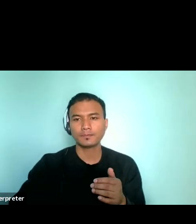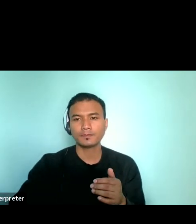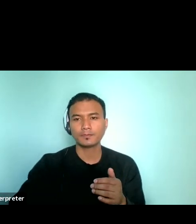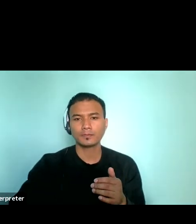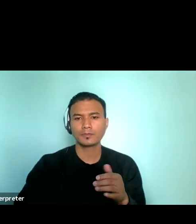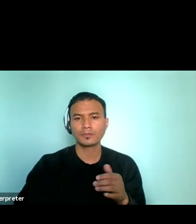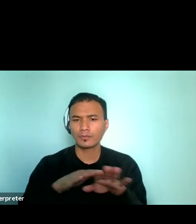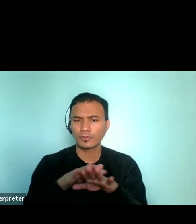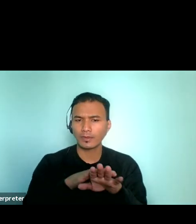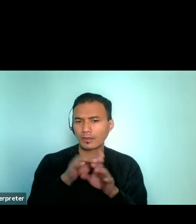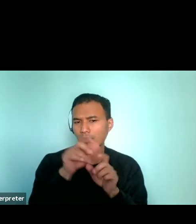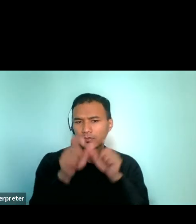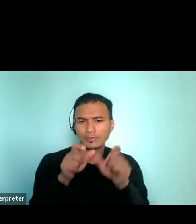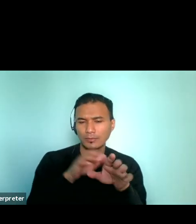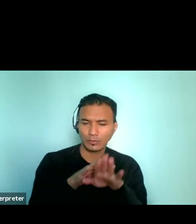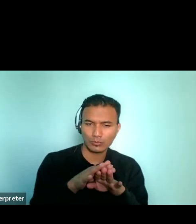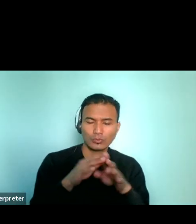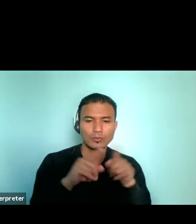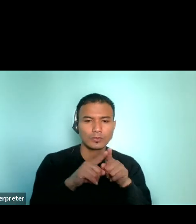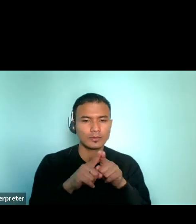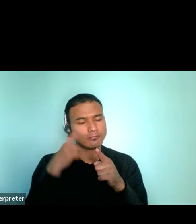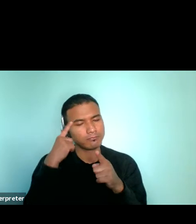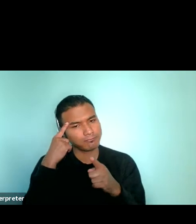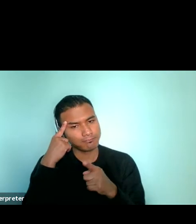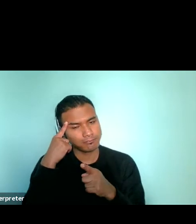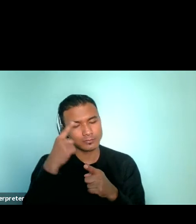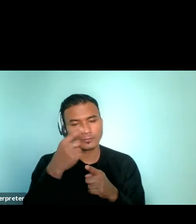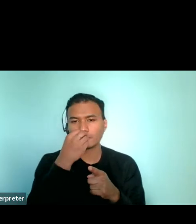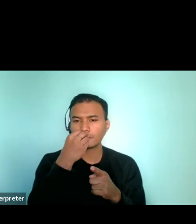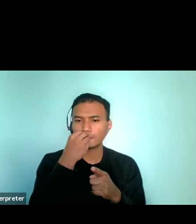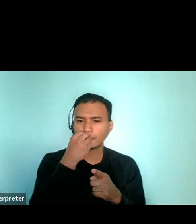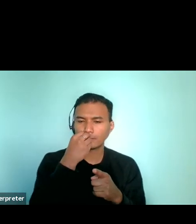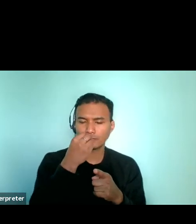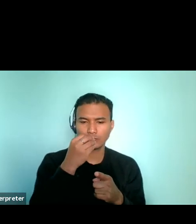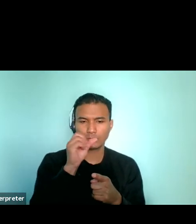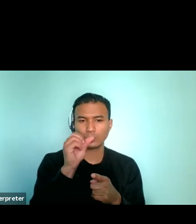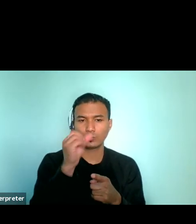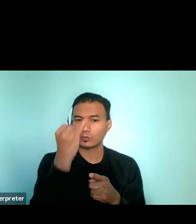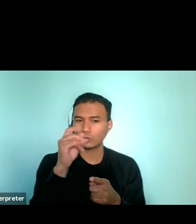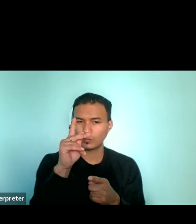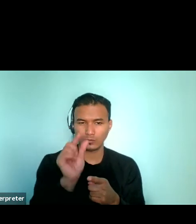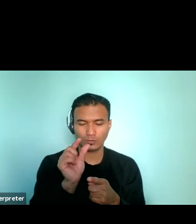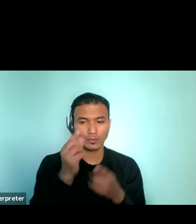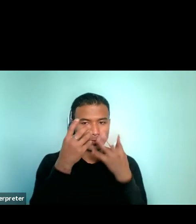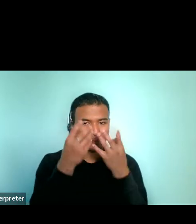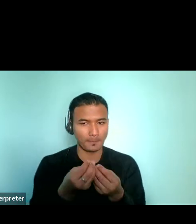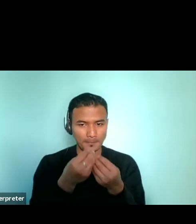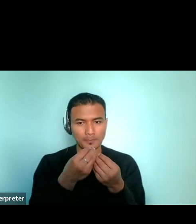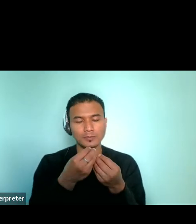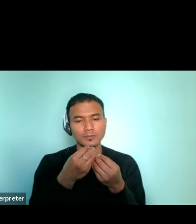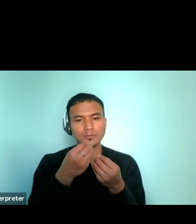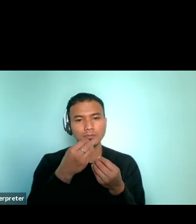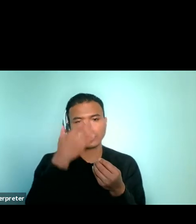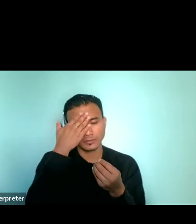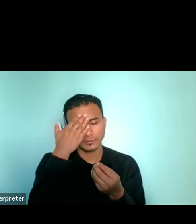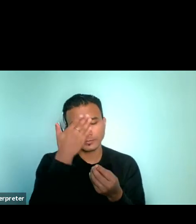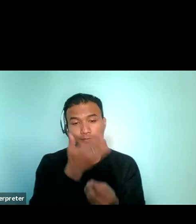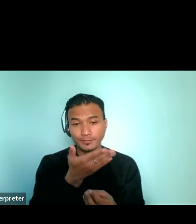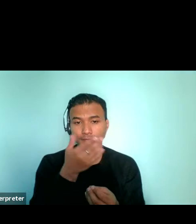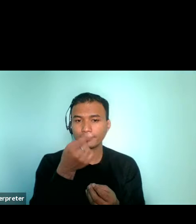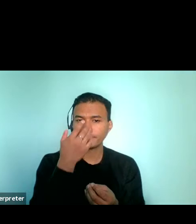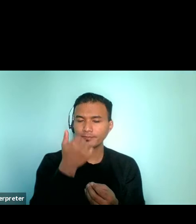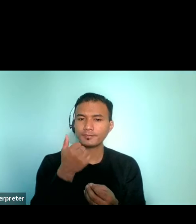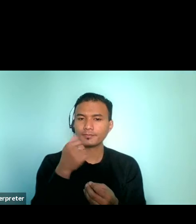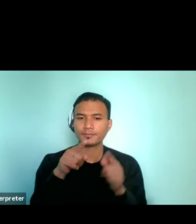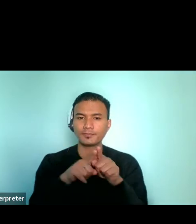them get sick and also facing malnutrition. So this kind of situation, I think that is a dilemma.